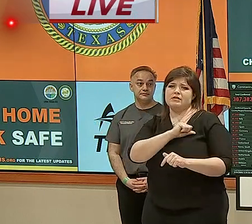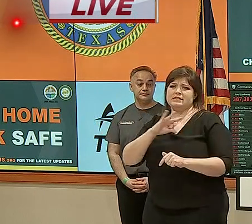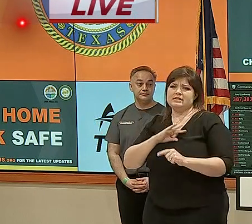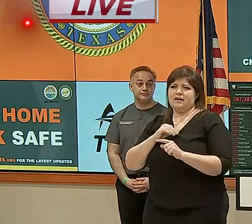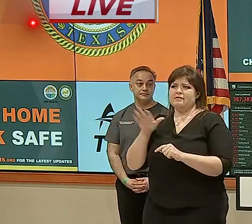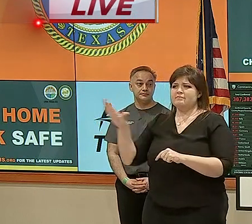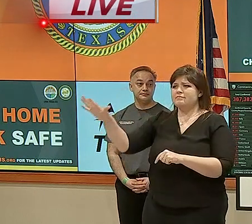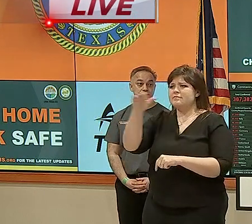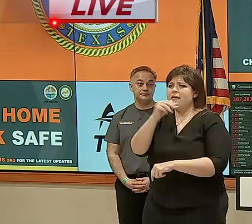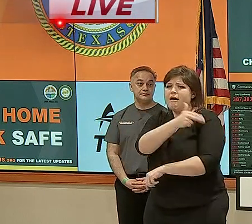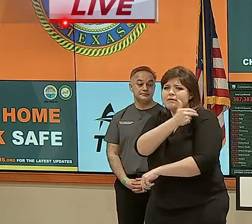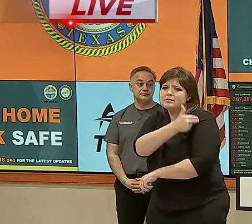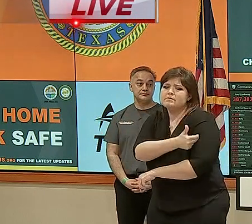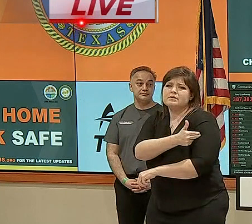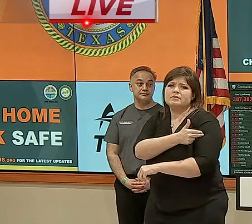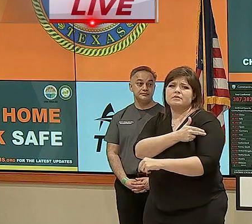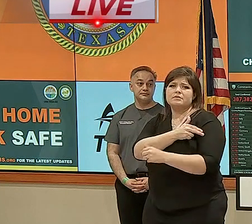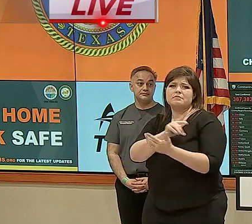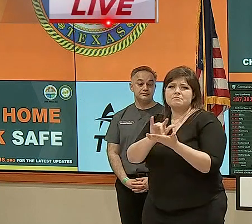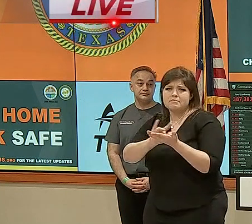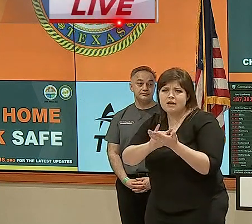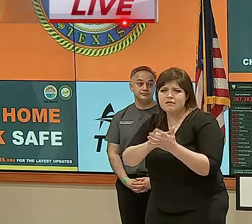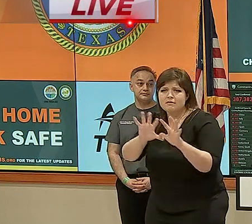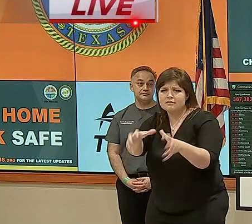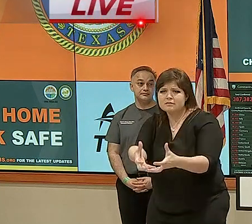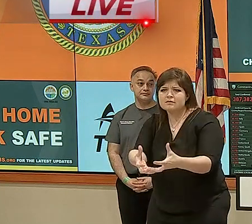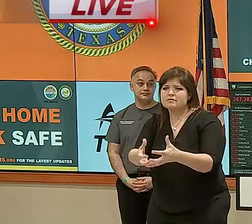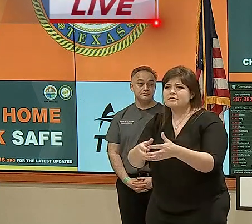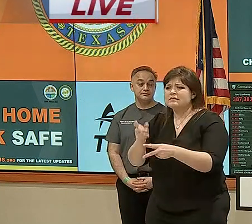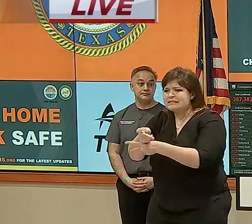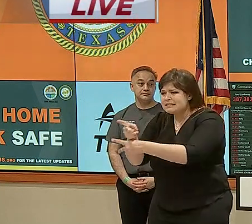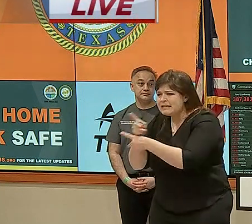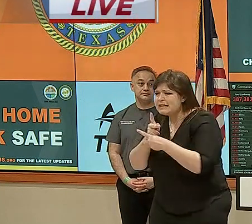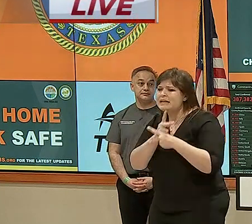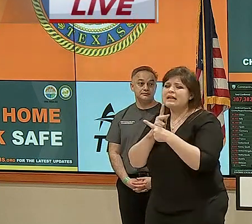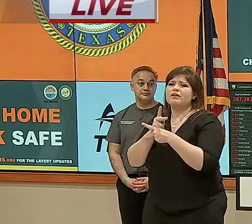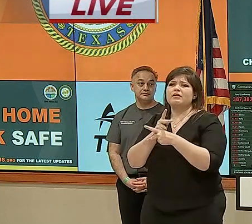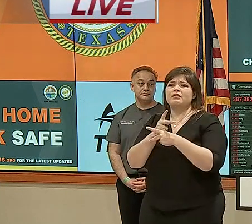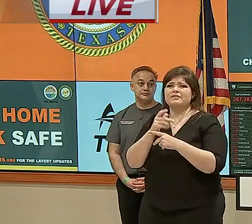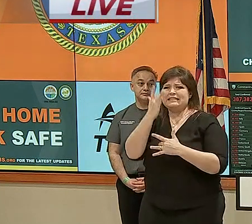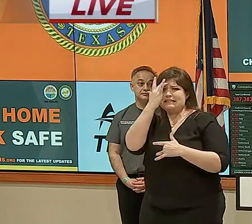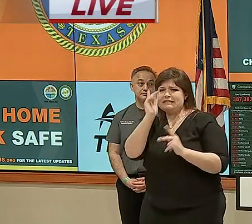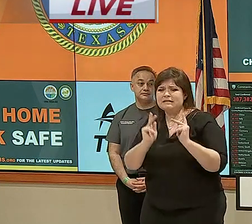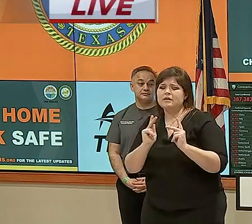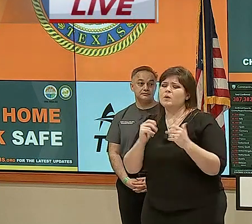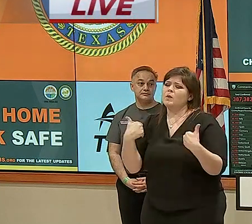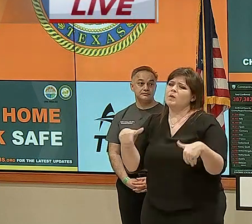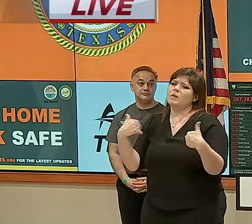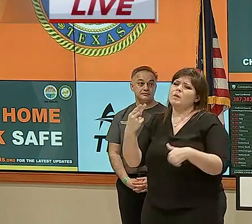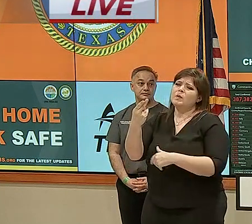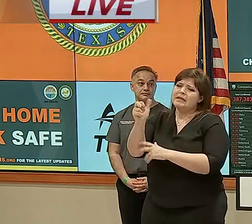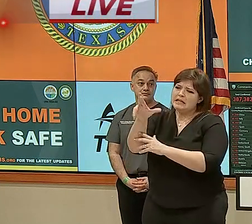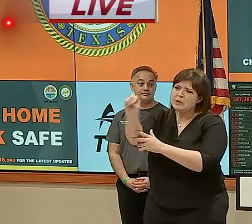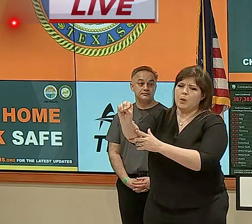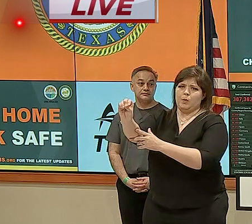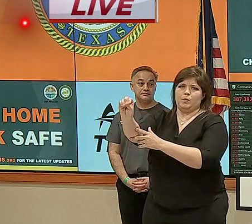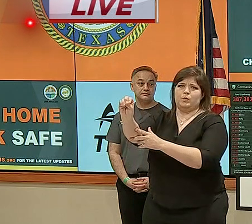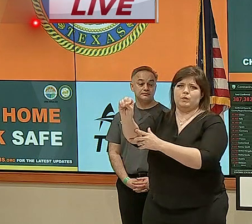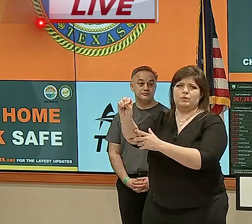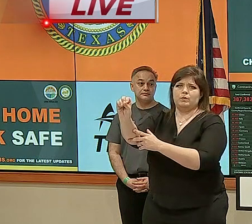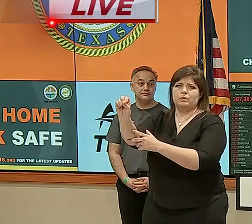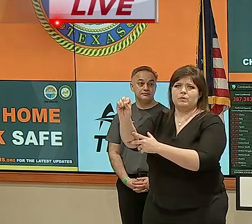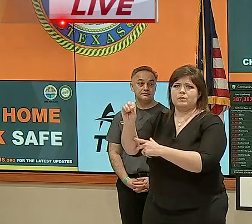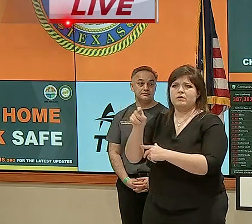the hospitals who are taking care of our sick ones. You guys are heroes. You are being asked to do more with less every